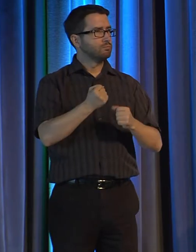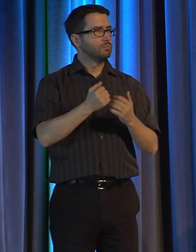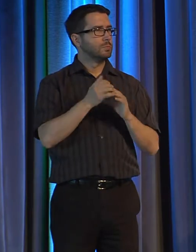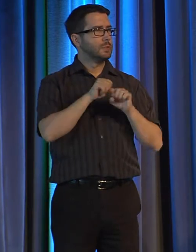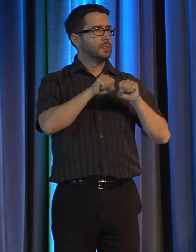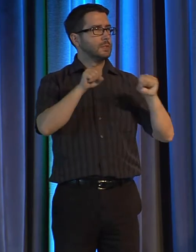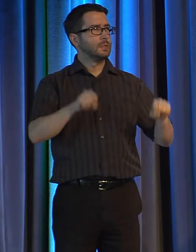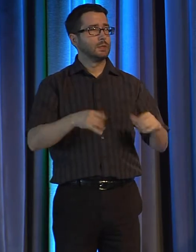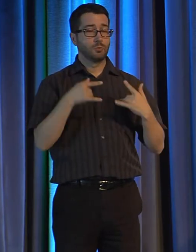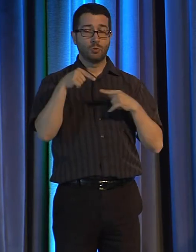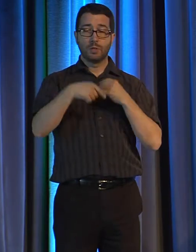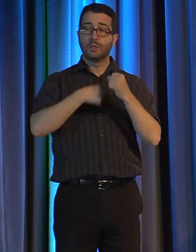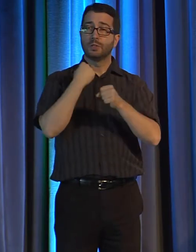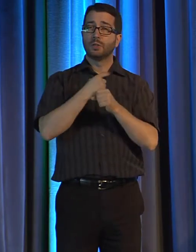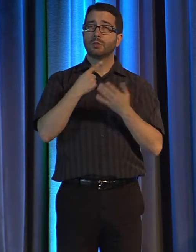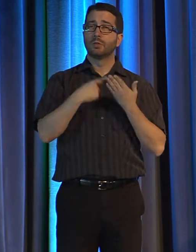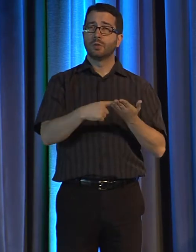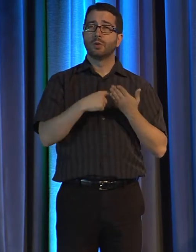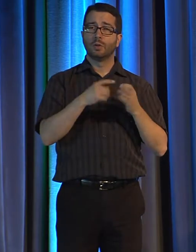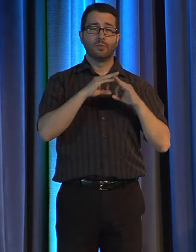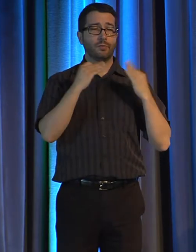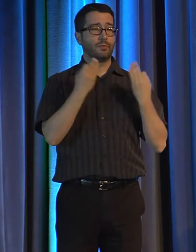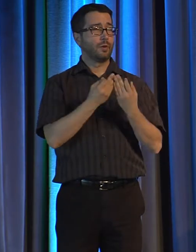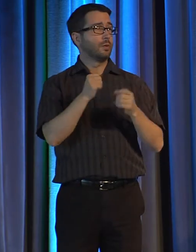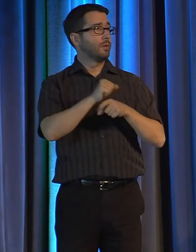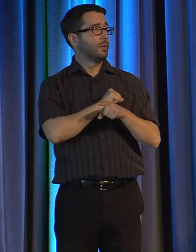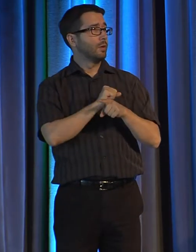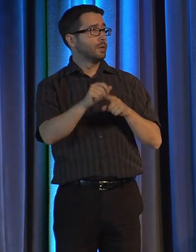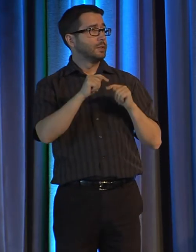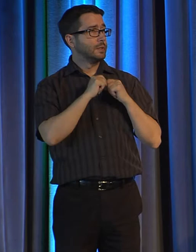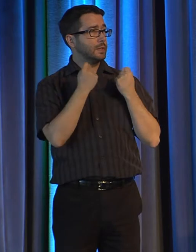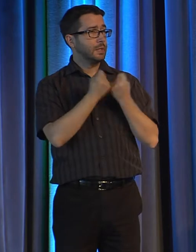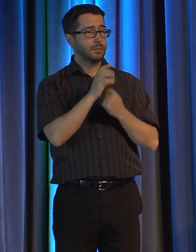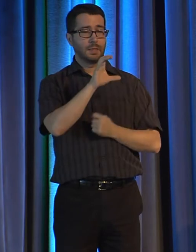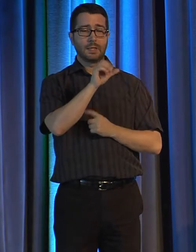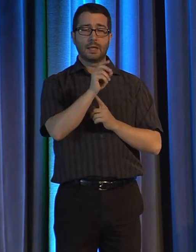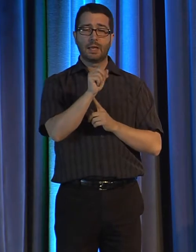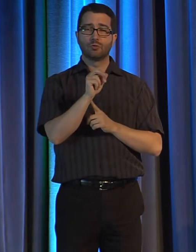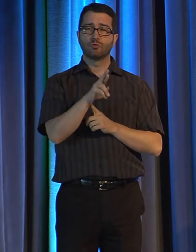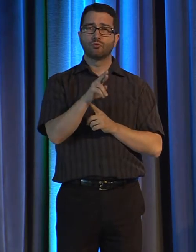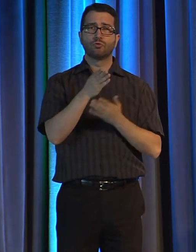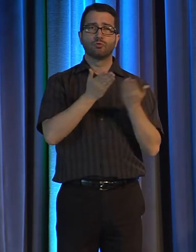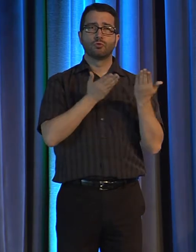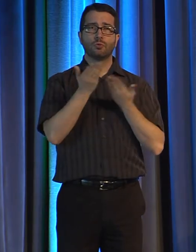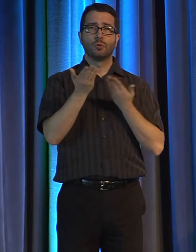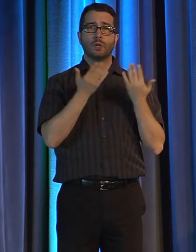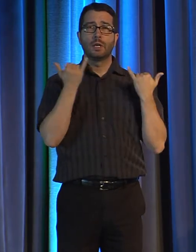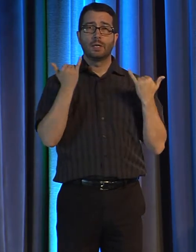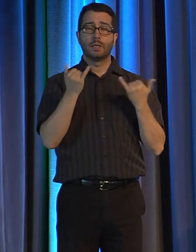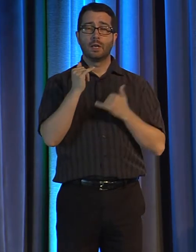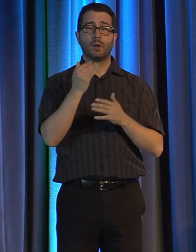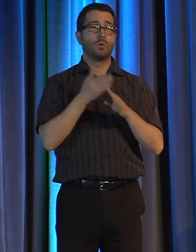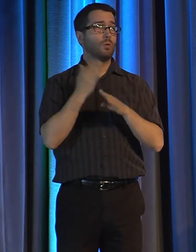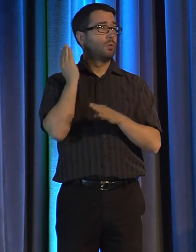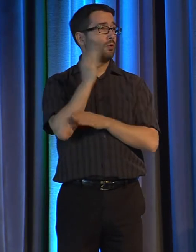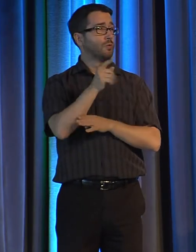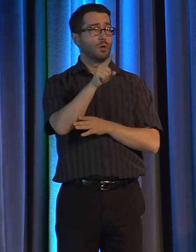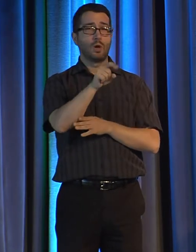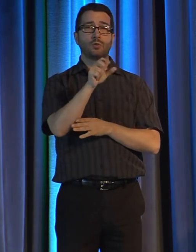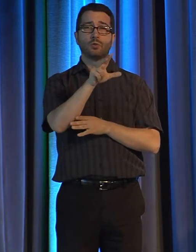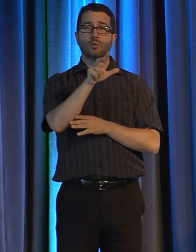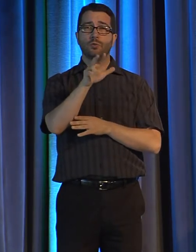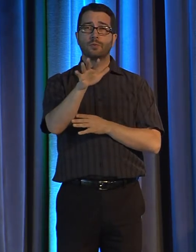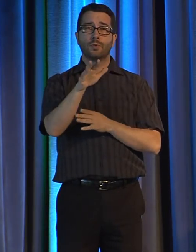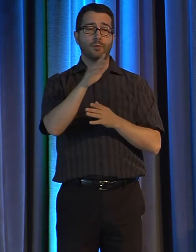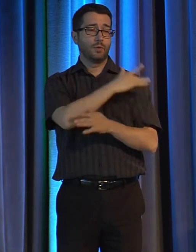about family practice teams and cancer services, and we now have more than 135 patient family advisors